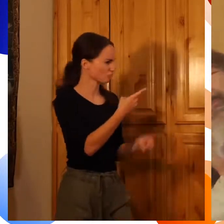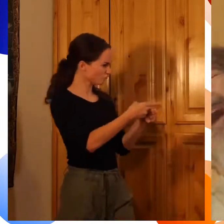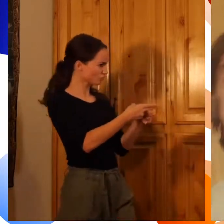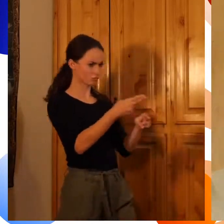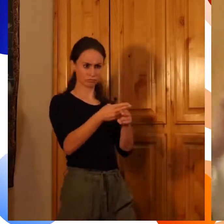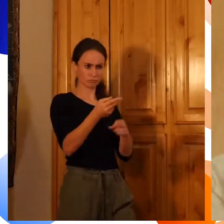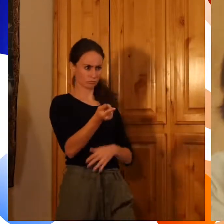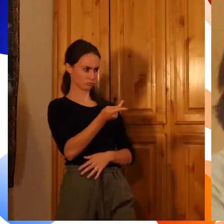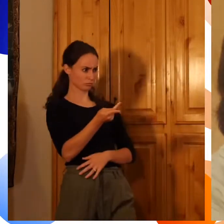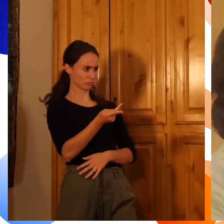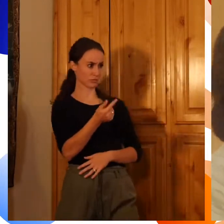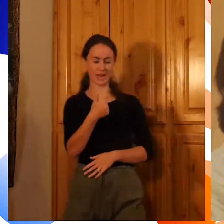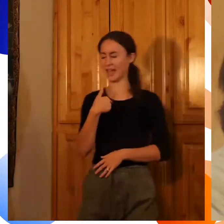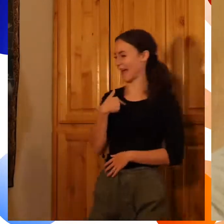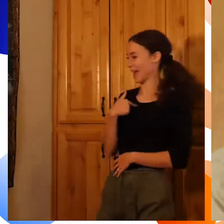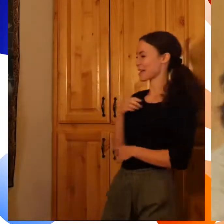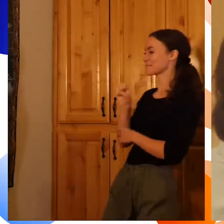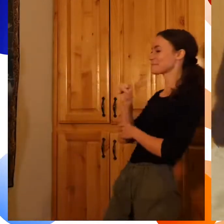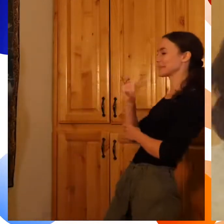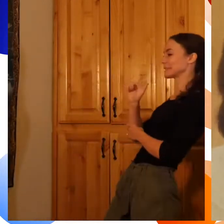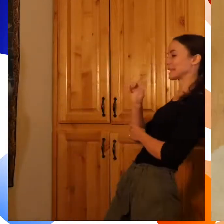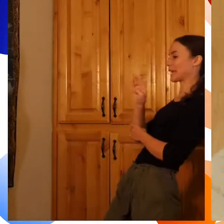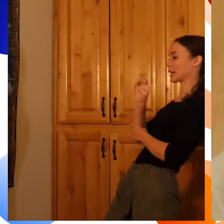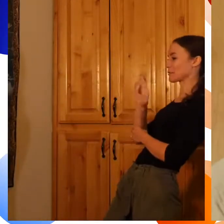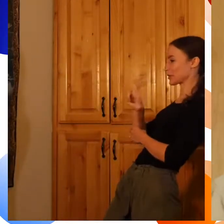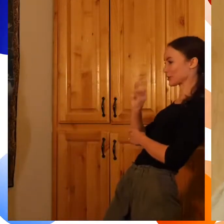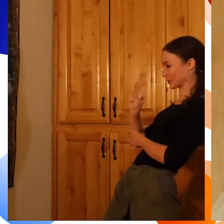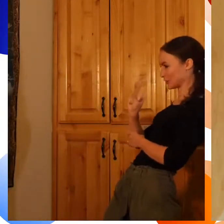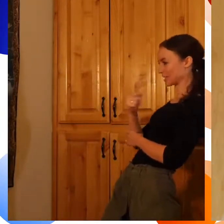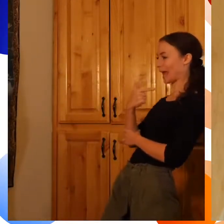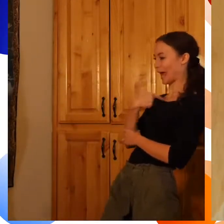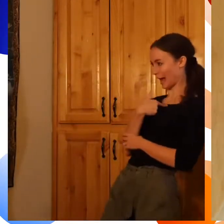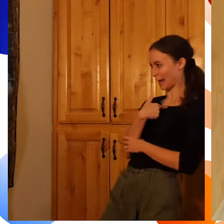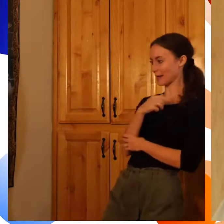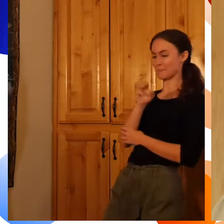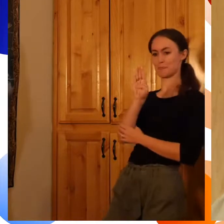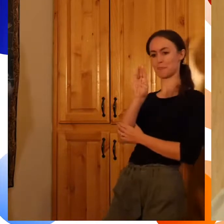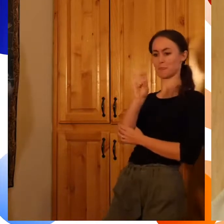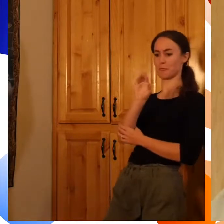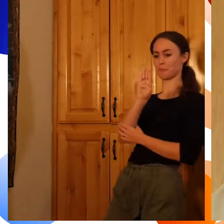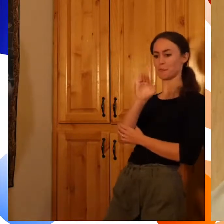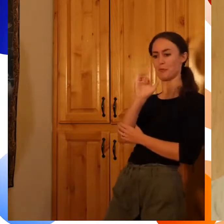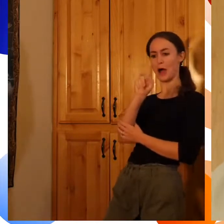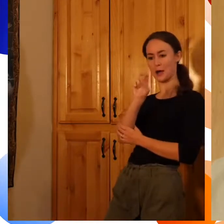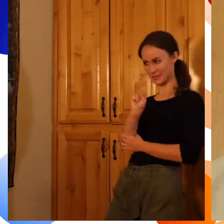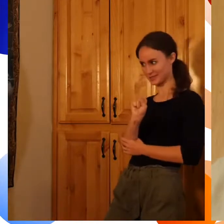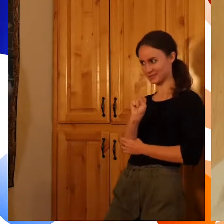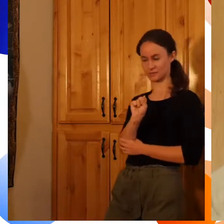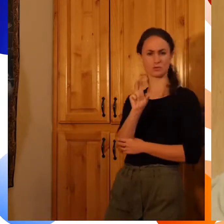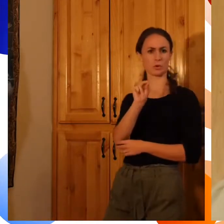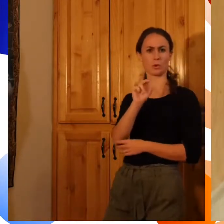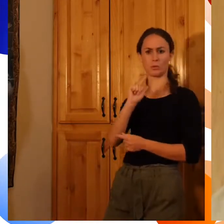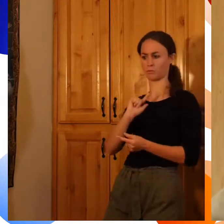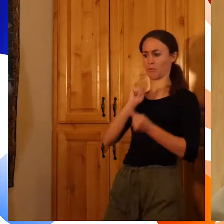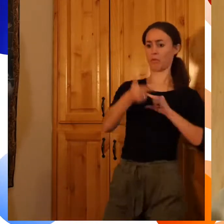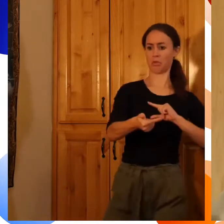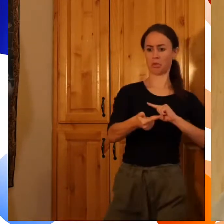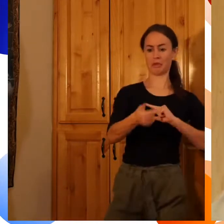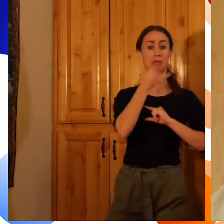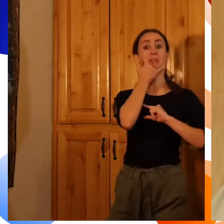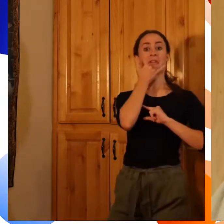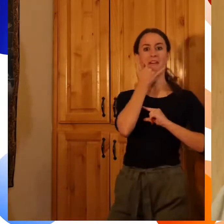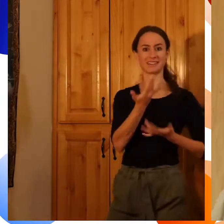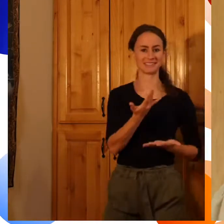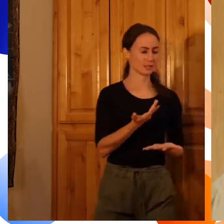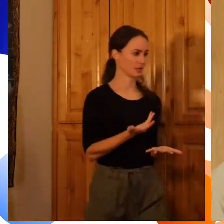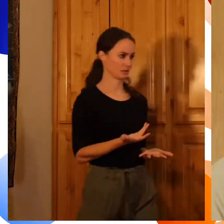"No, I'm Boggins and he's Scoggins." And Donald said, "Well, I guess that's right." He says, "What are you